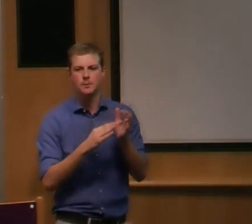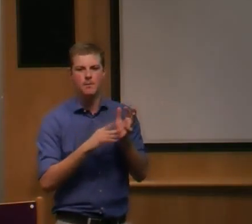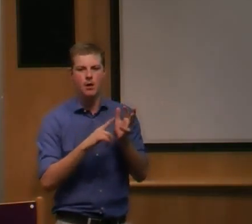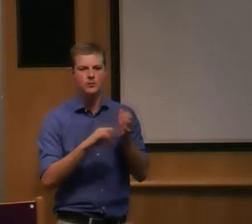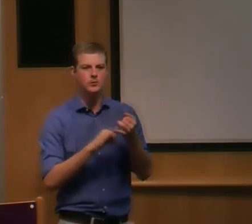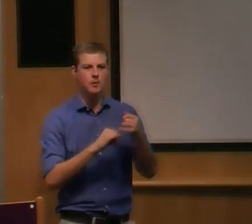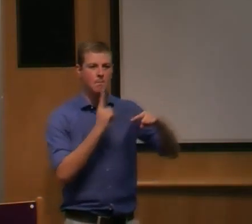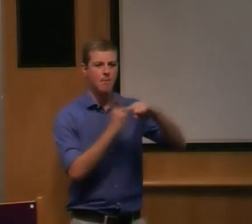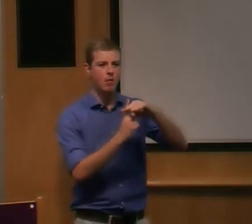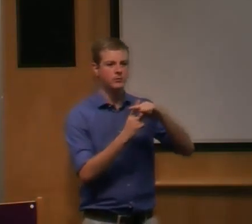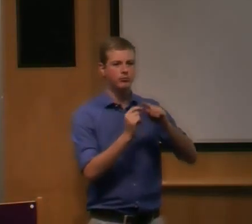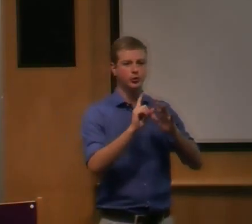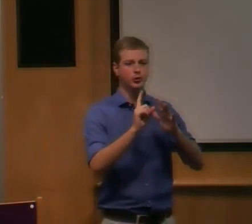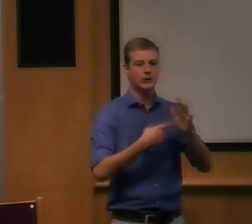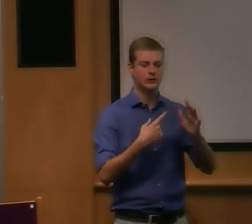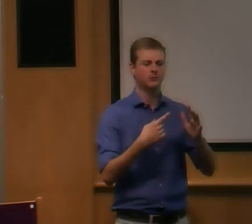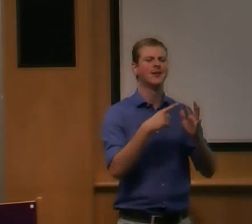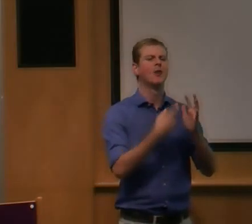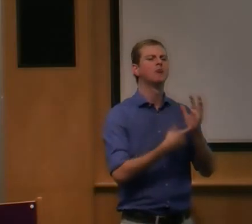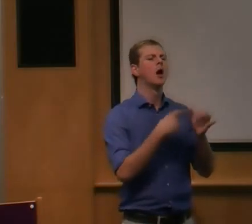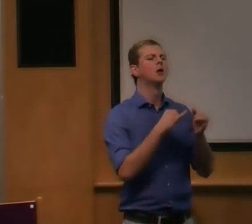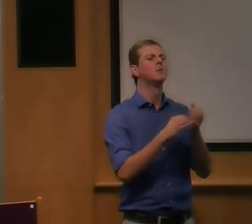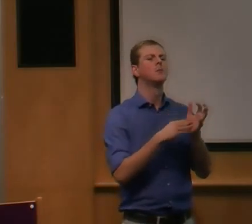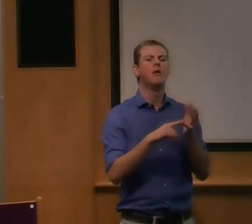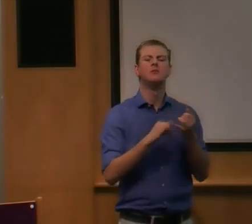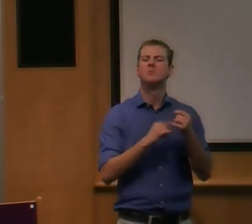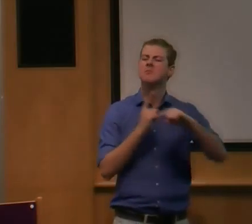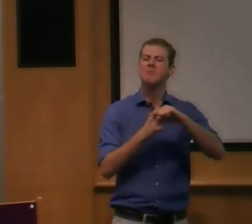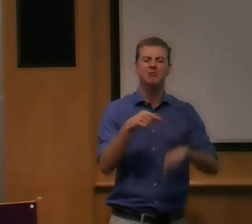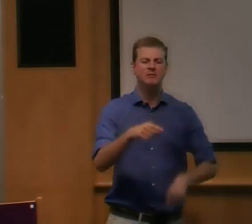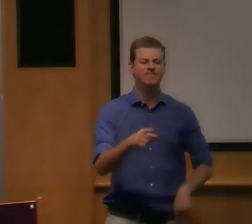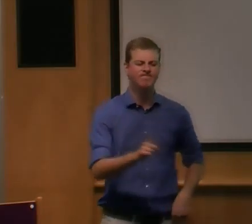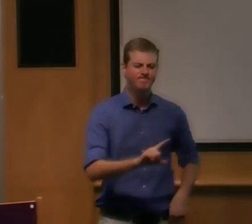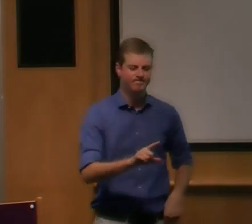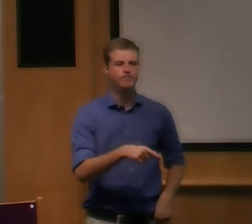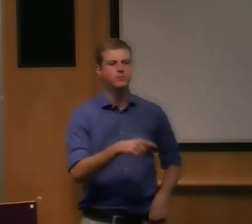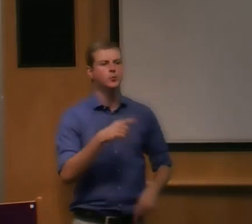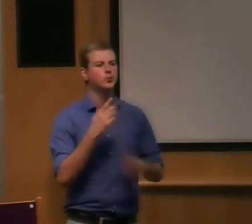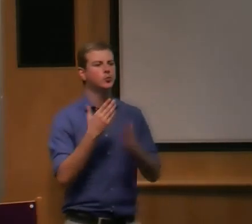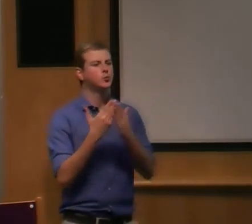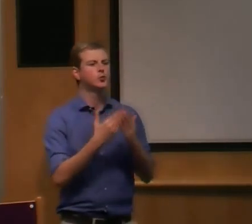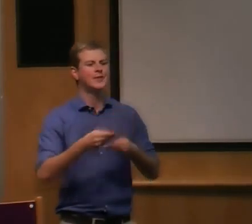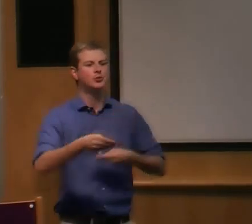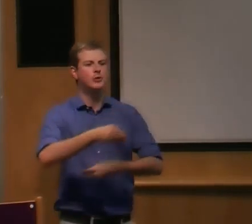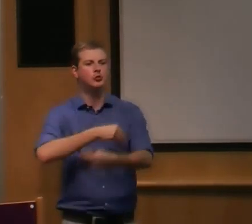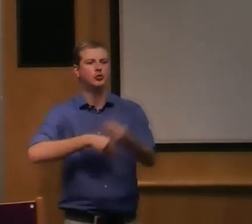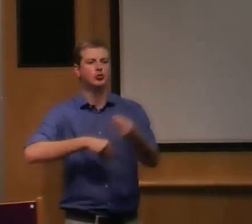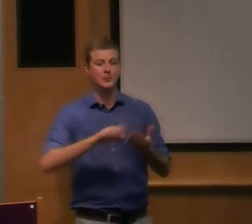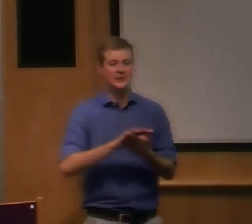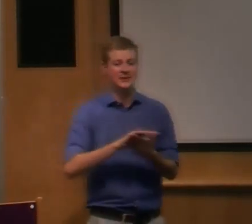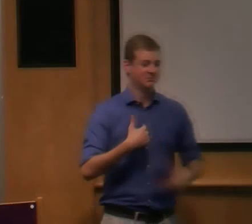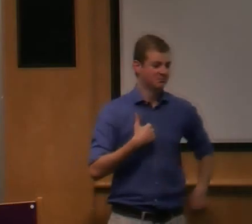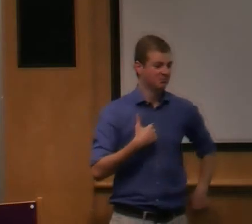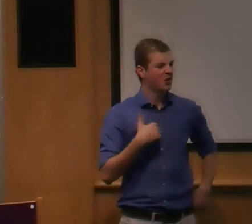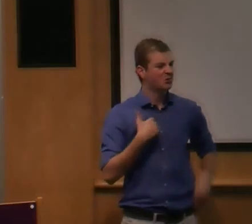the Erasmus Plus project. And Erasmus Plus is a study exchange.